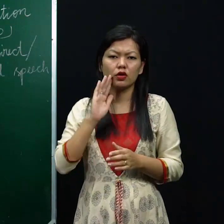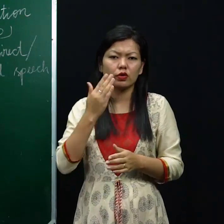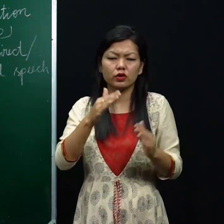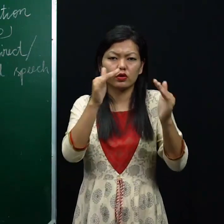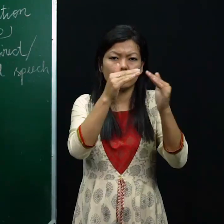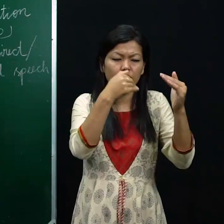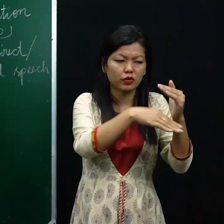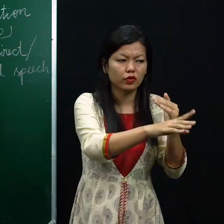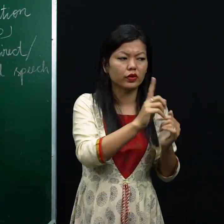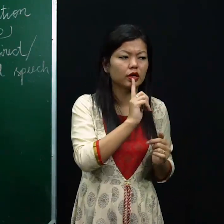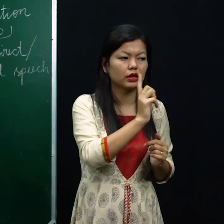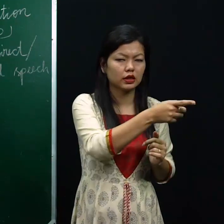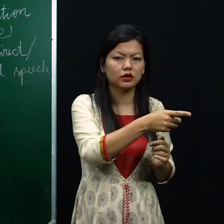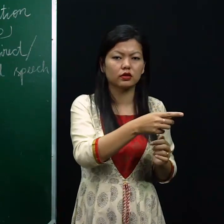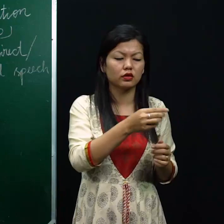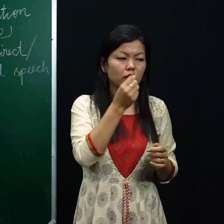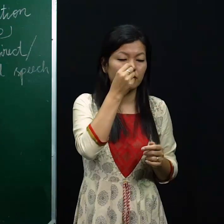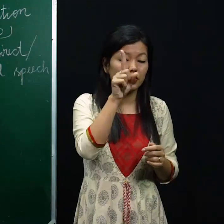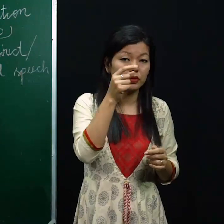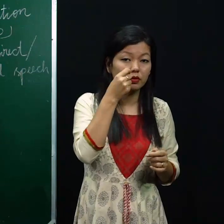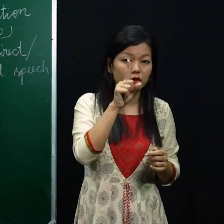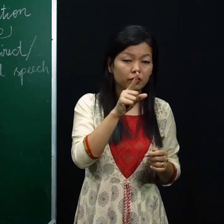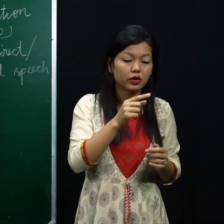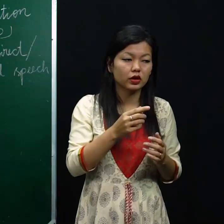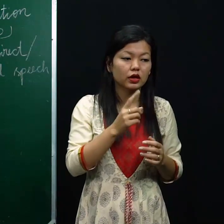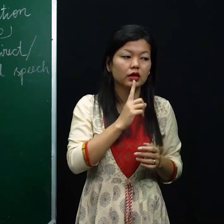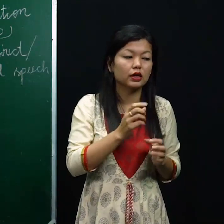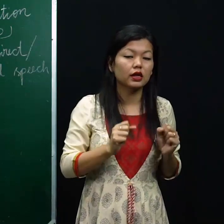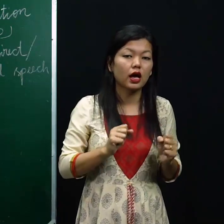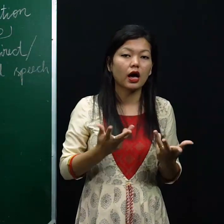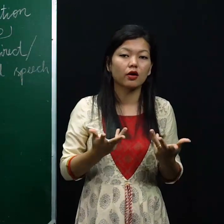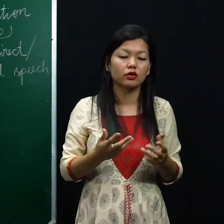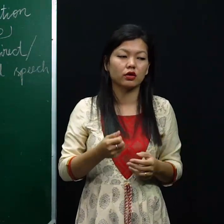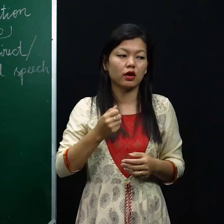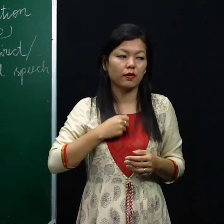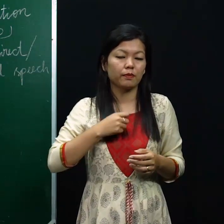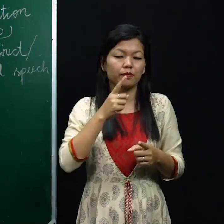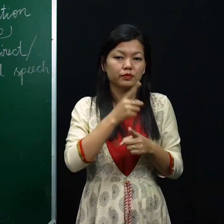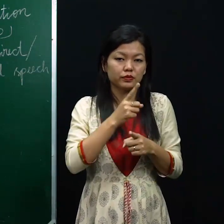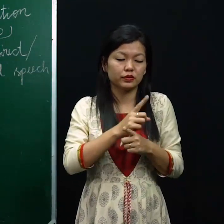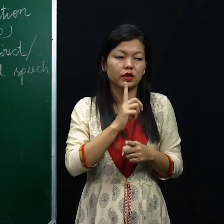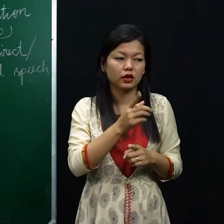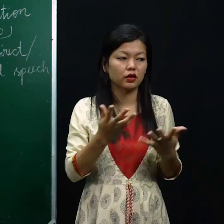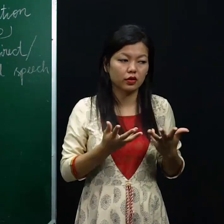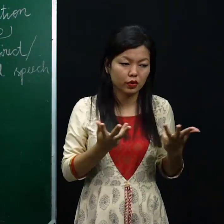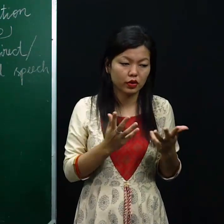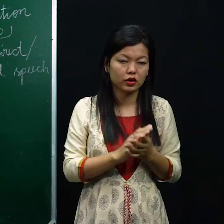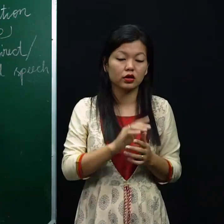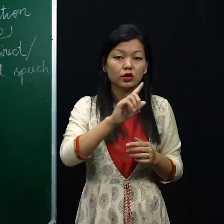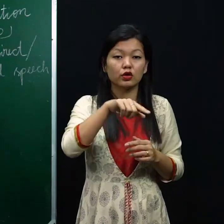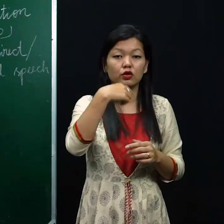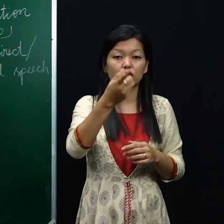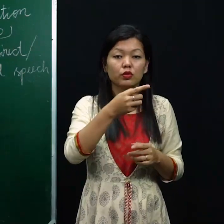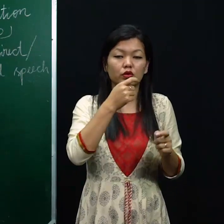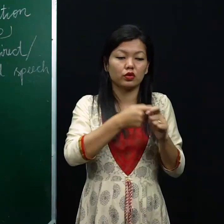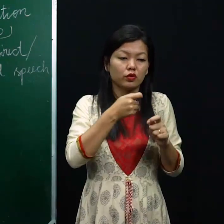parents. You say, the teacher said that tomorrow will be a working day, right? Or the next day will be a working day. There will be some changes that you will